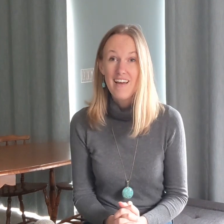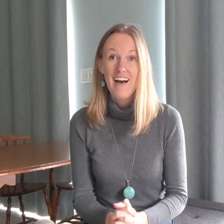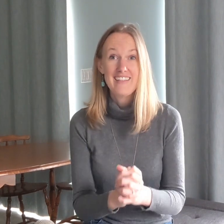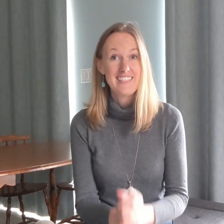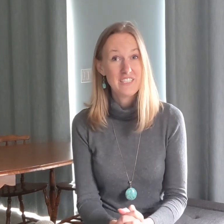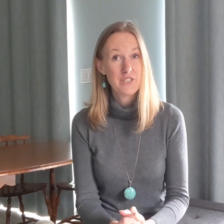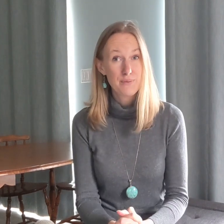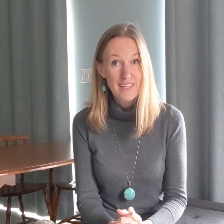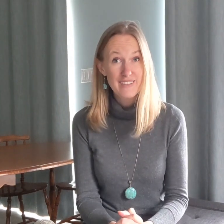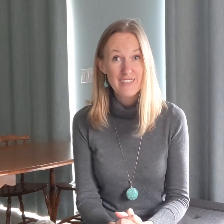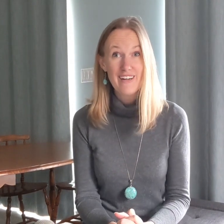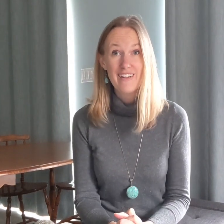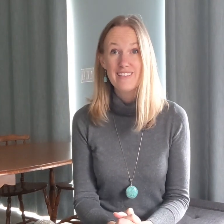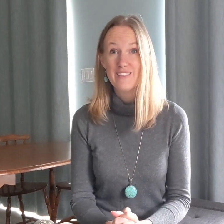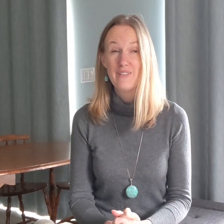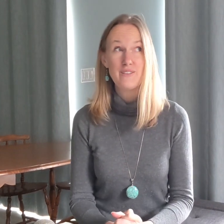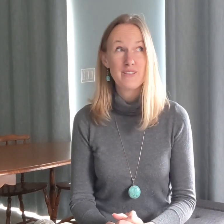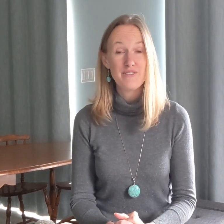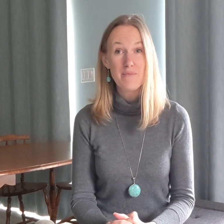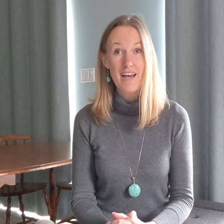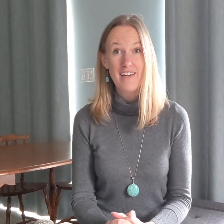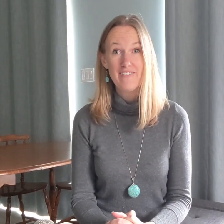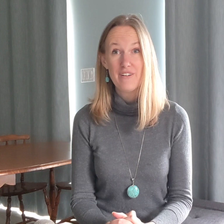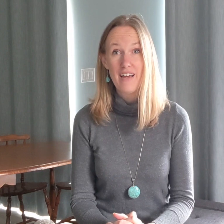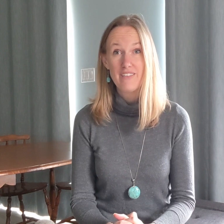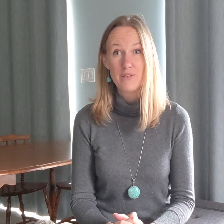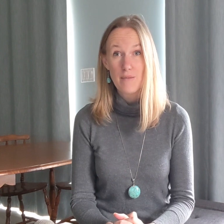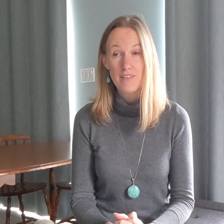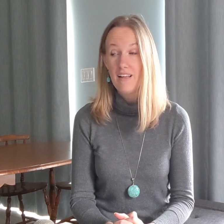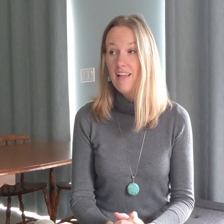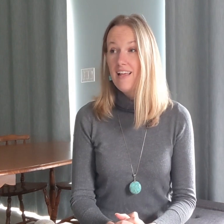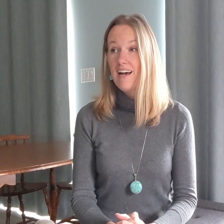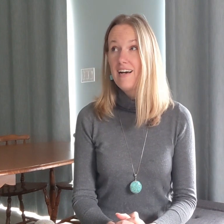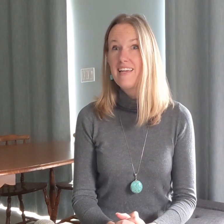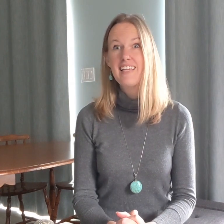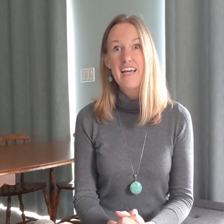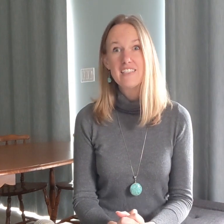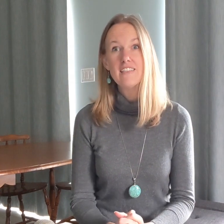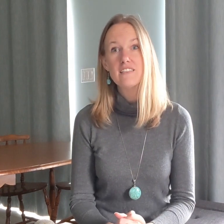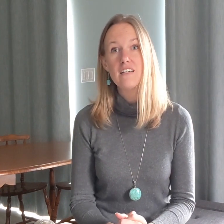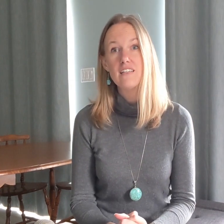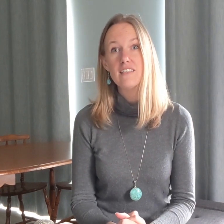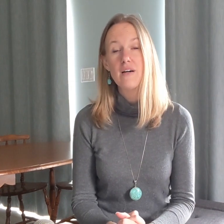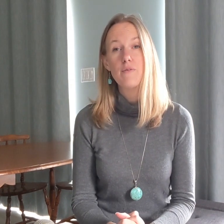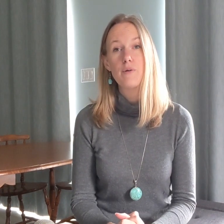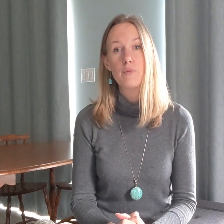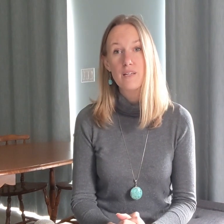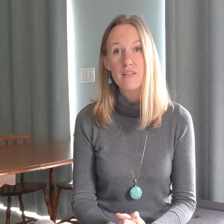This is a trickier song so don't feel bad if you're having trouble. It's actually a song that would work really